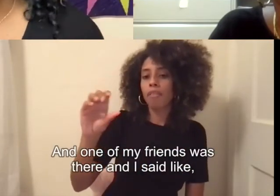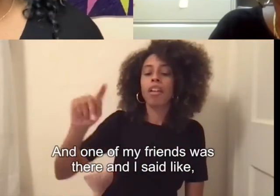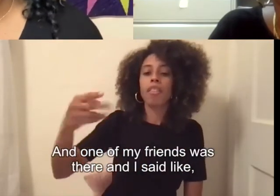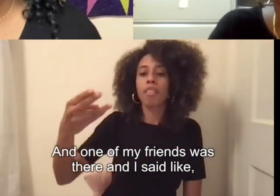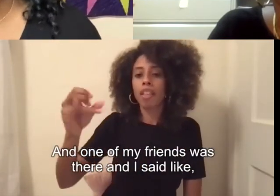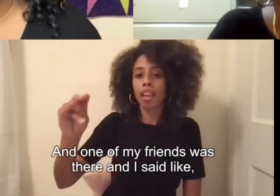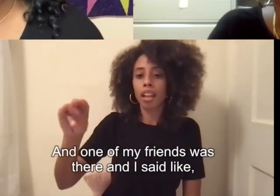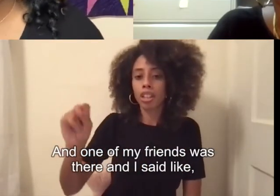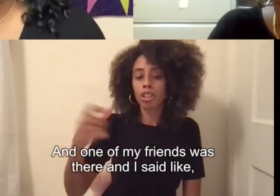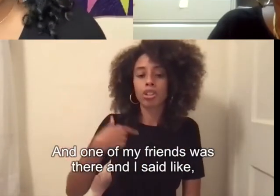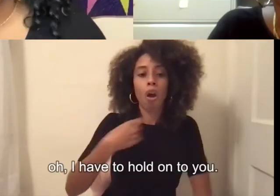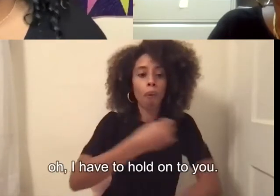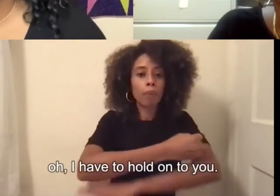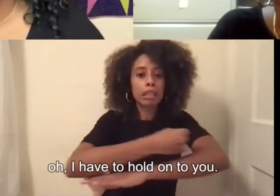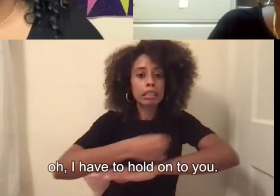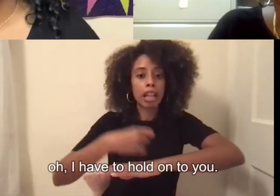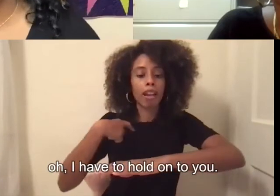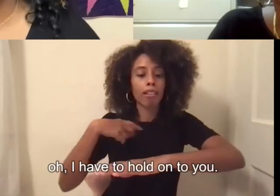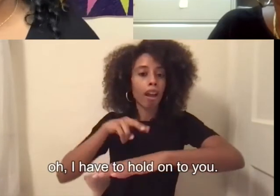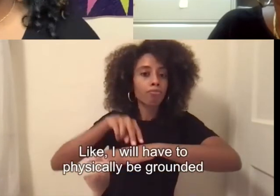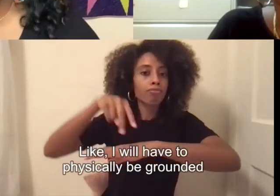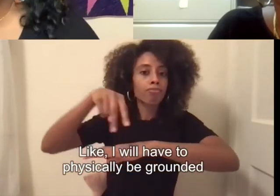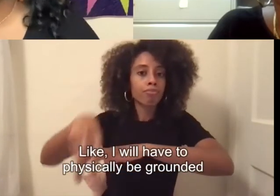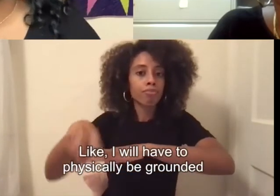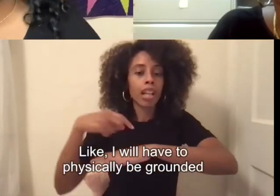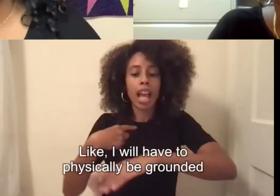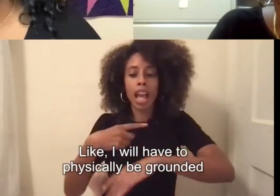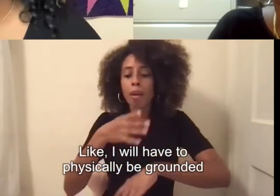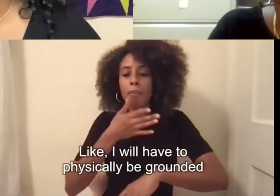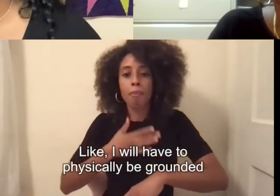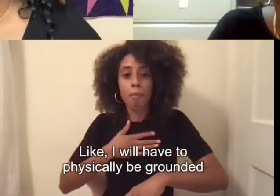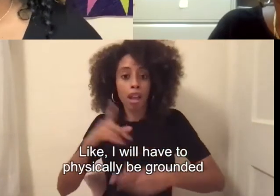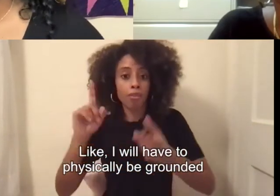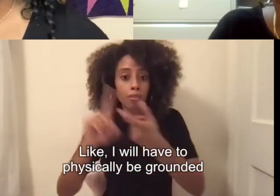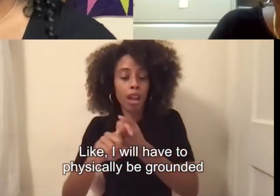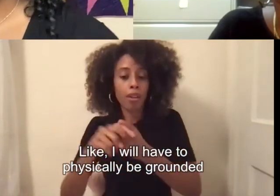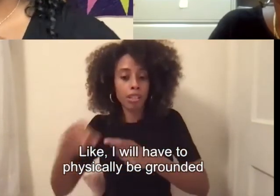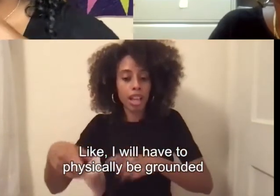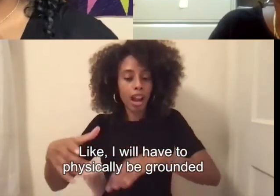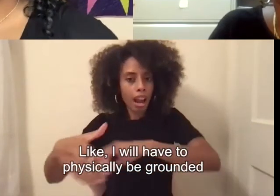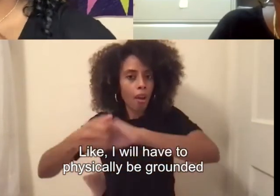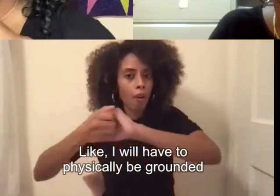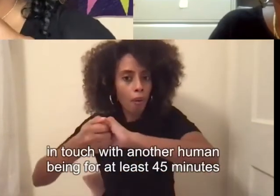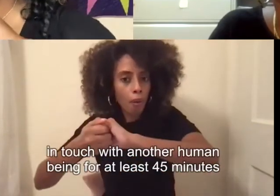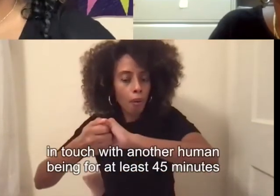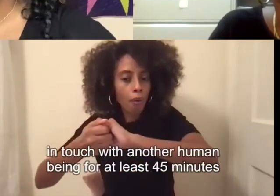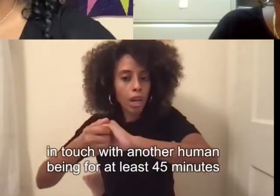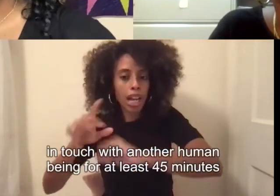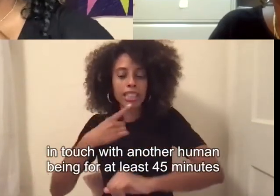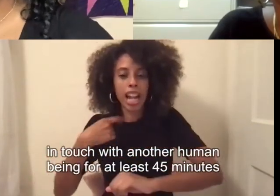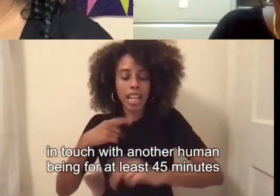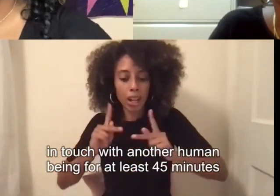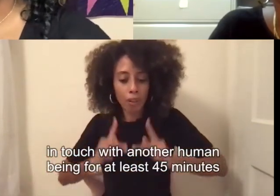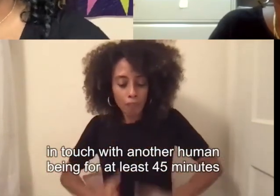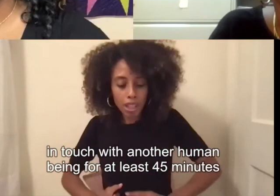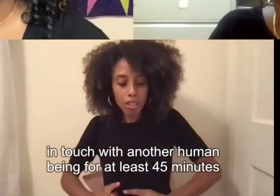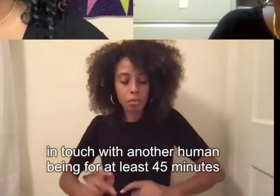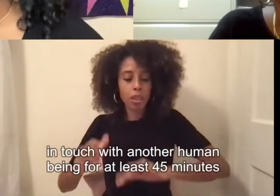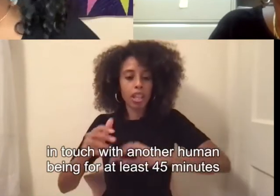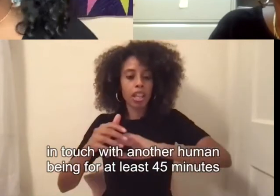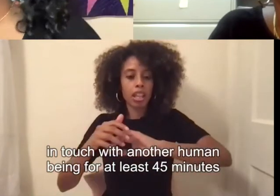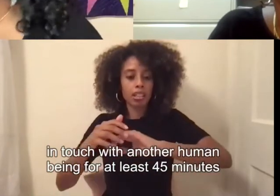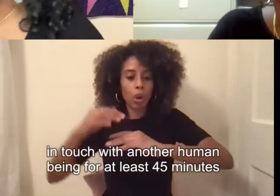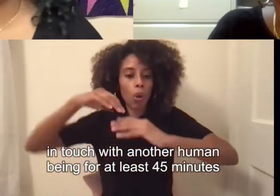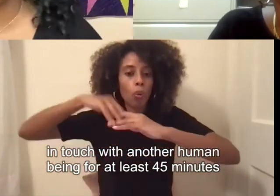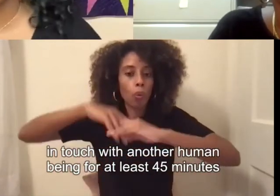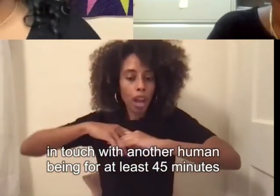there and I said like, oh, I have to hold on to you. Like I will have to physically be grounded in touch with another human being